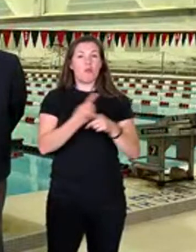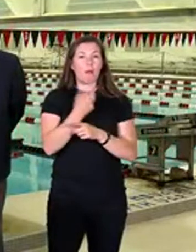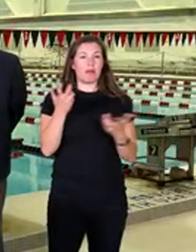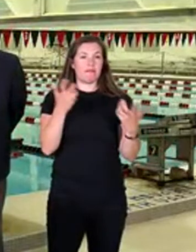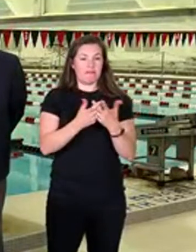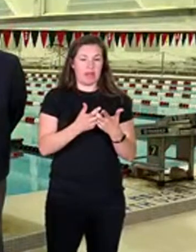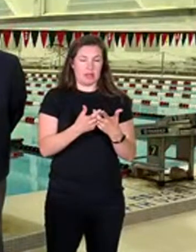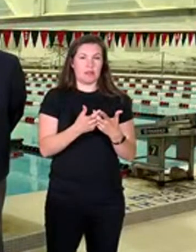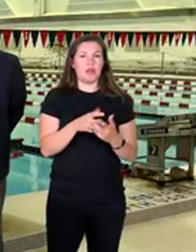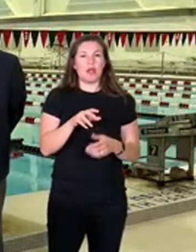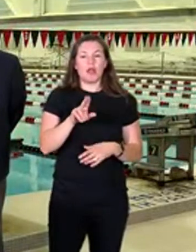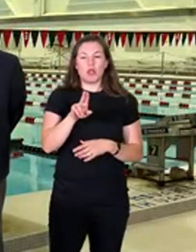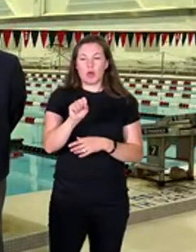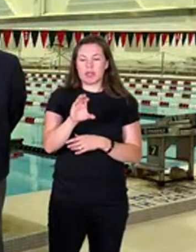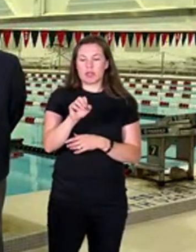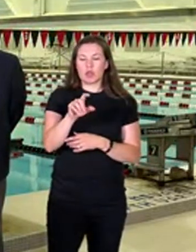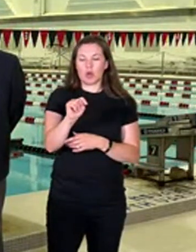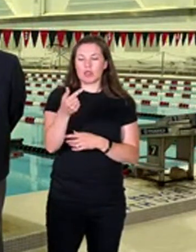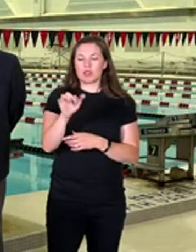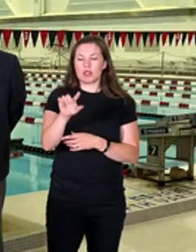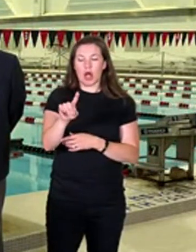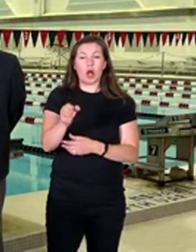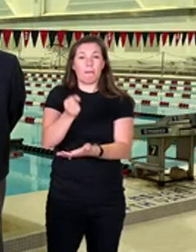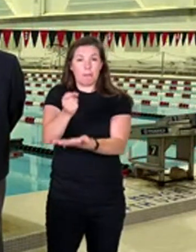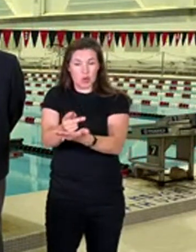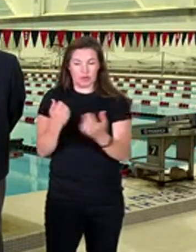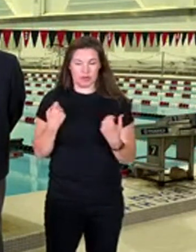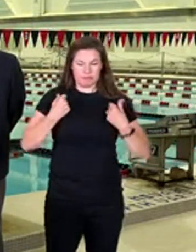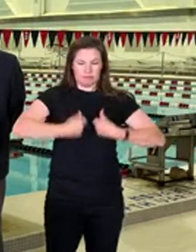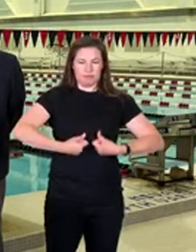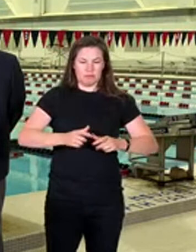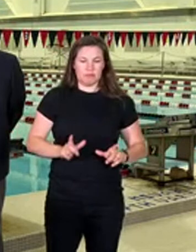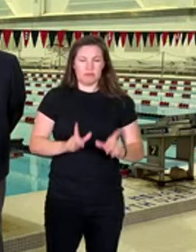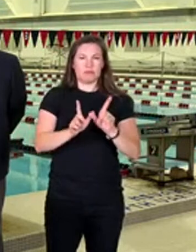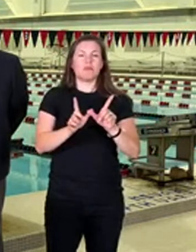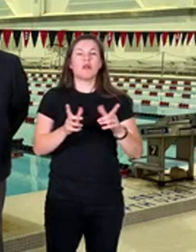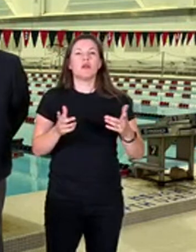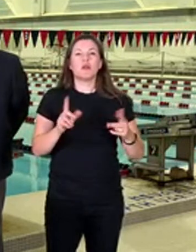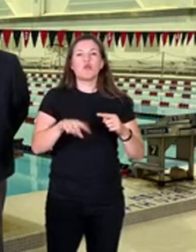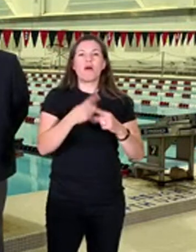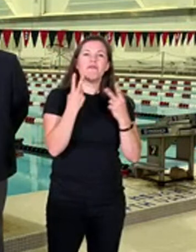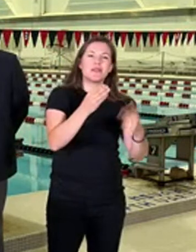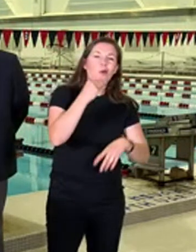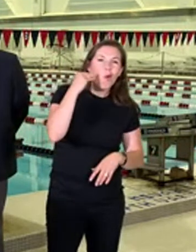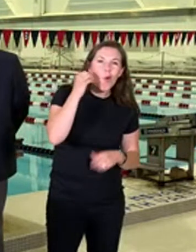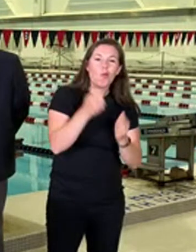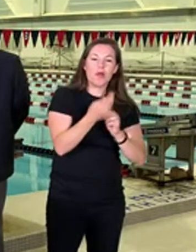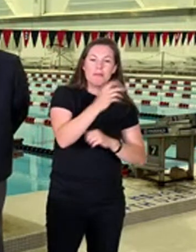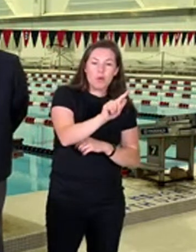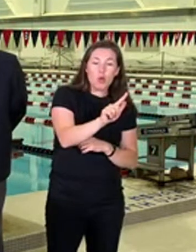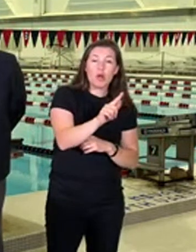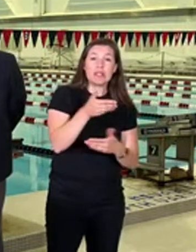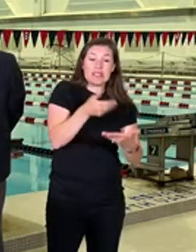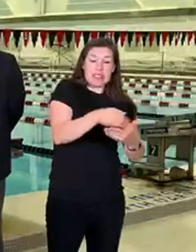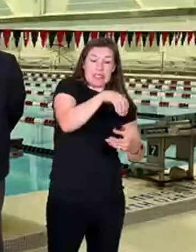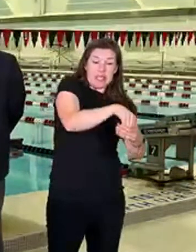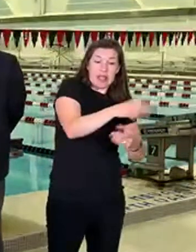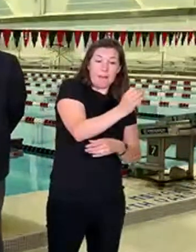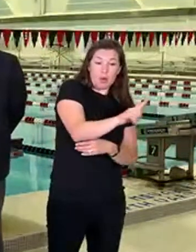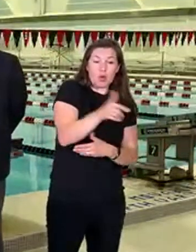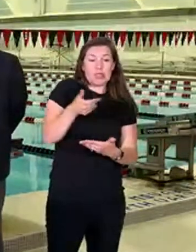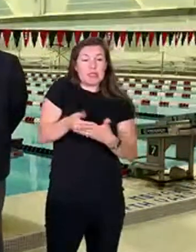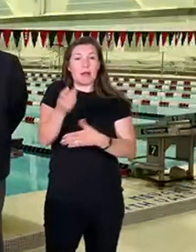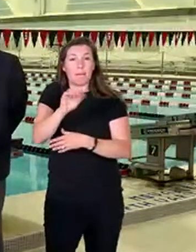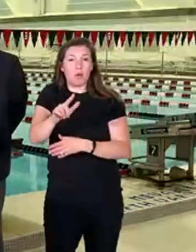U.S. Coast Guard approved life jacket when around or near the water, such as when visiting a home with a pool, is really important.